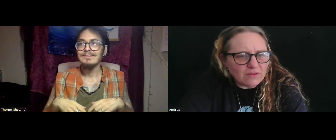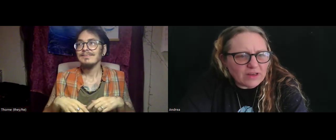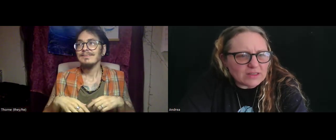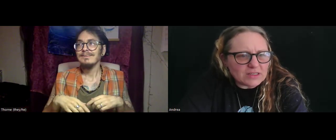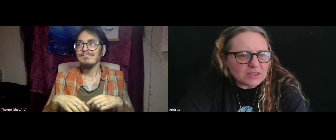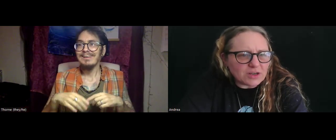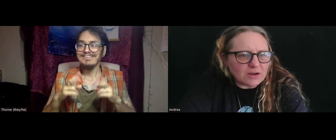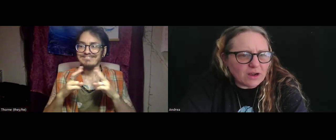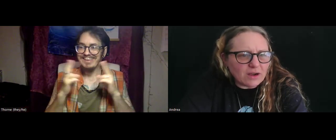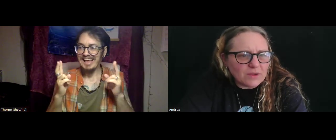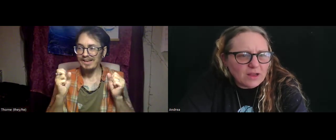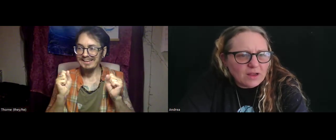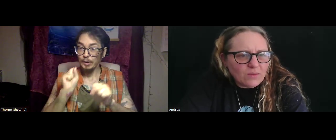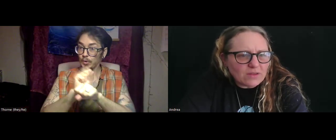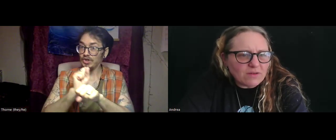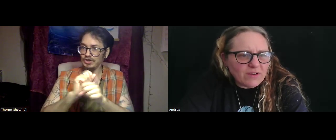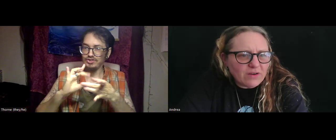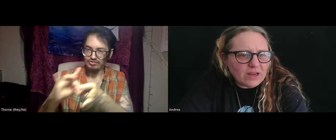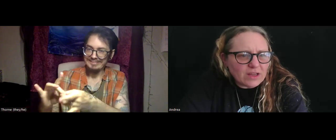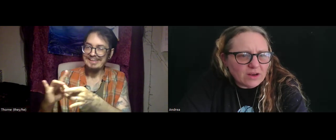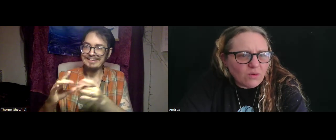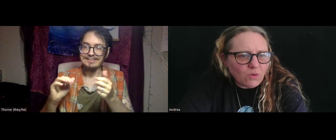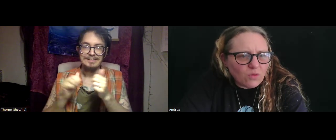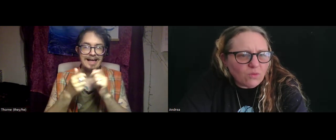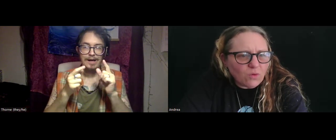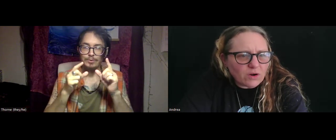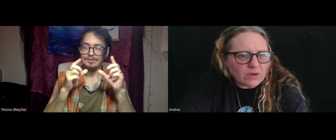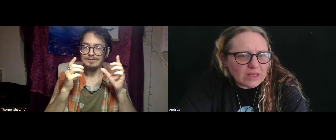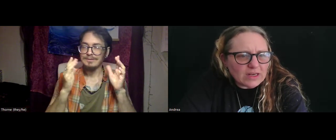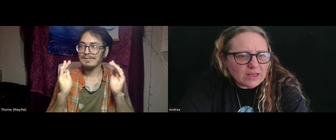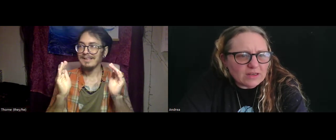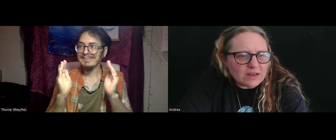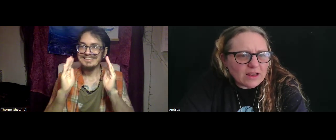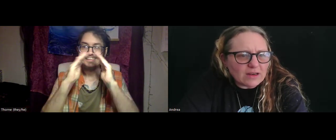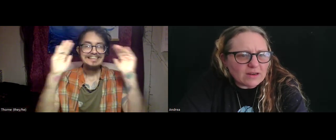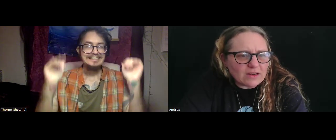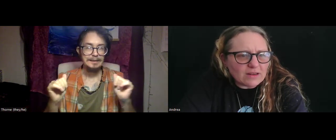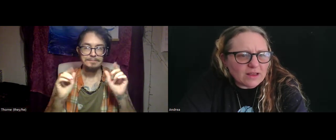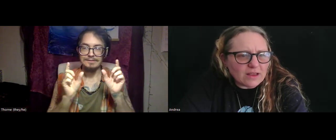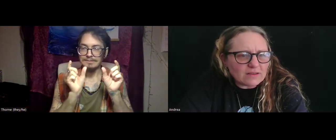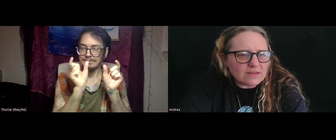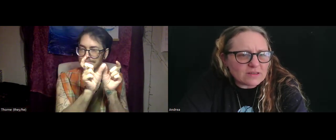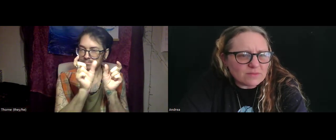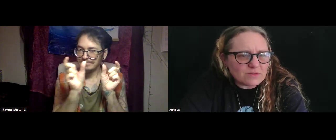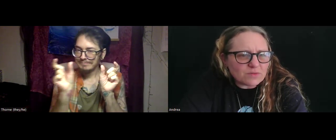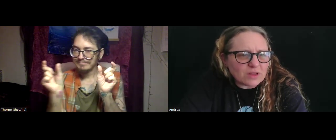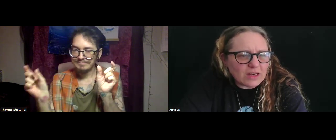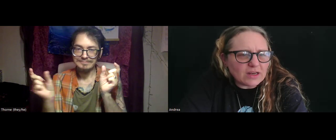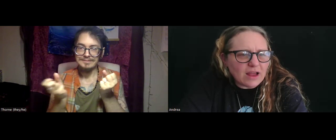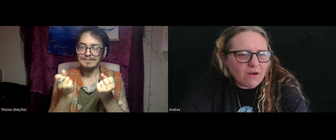elevated teacher, where they're very, work related and the systems related and how